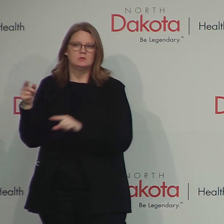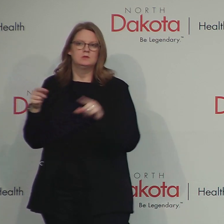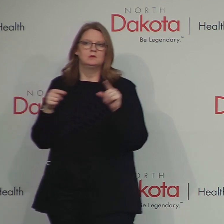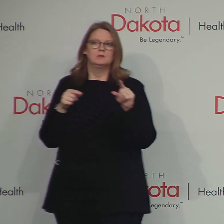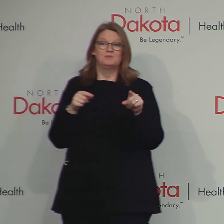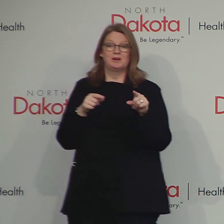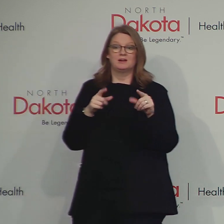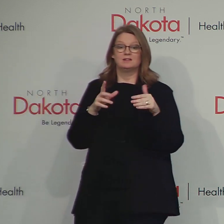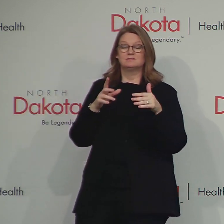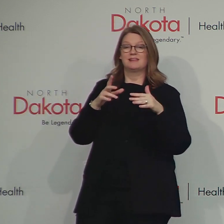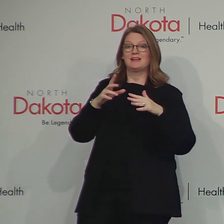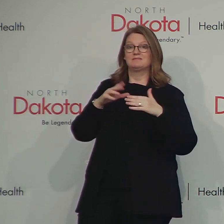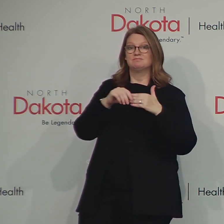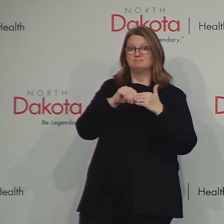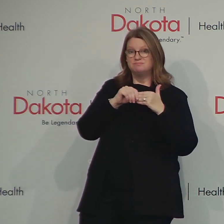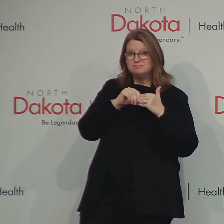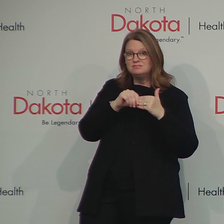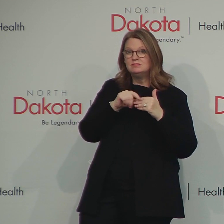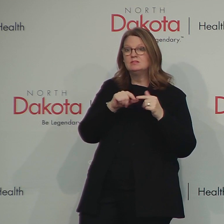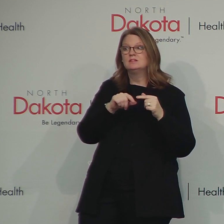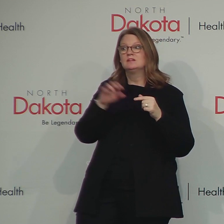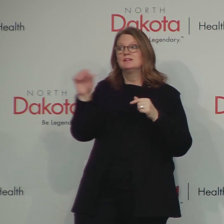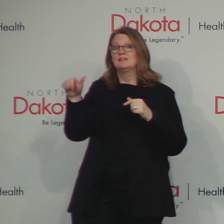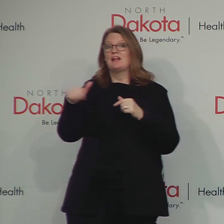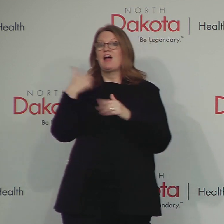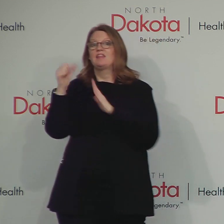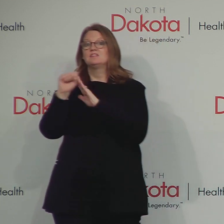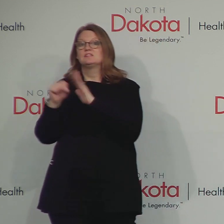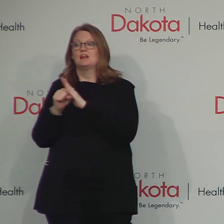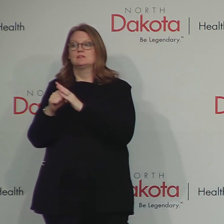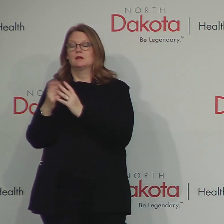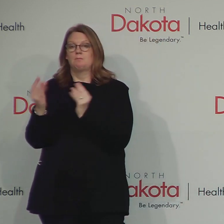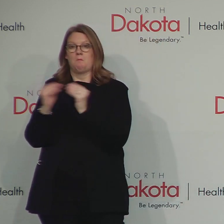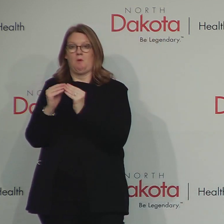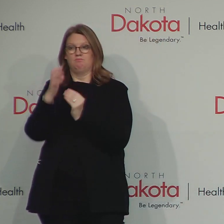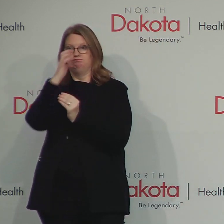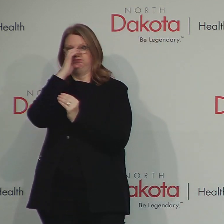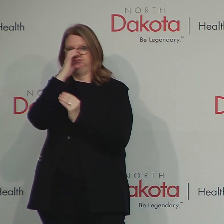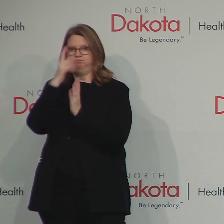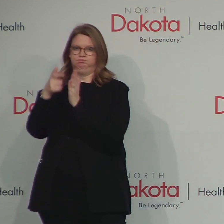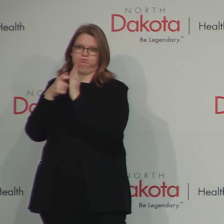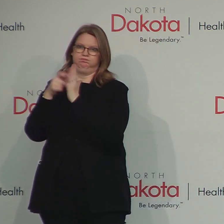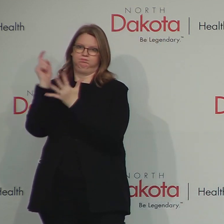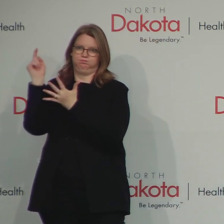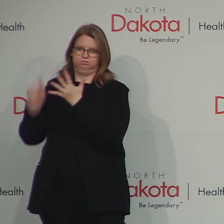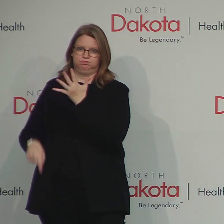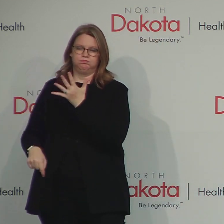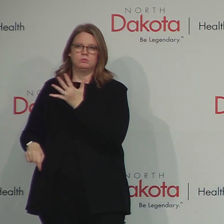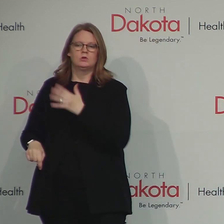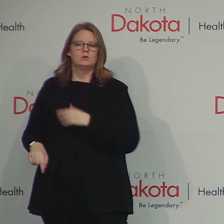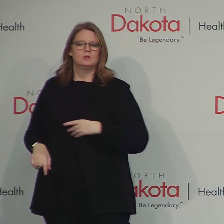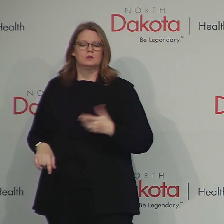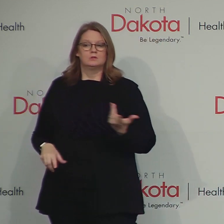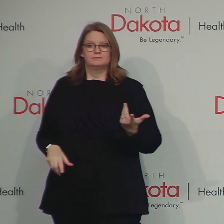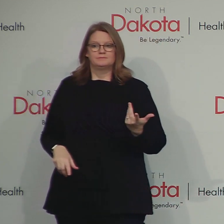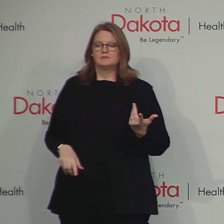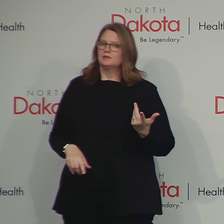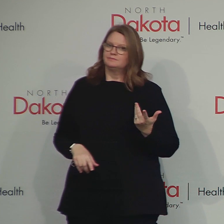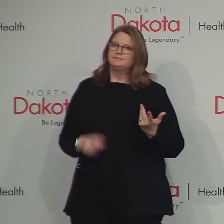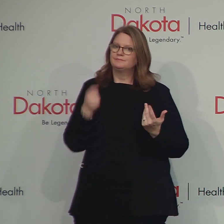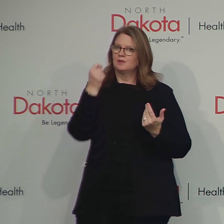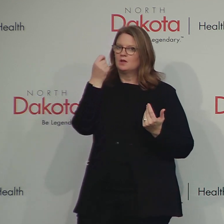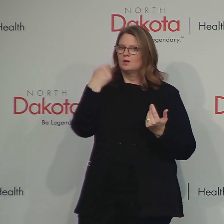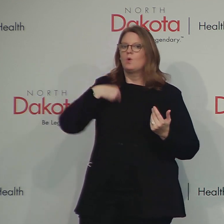when everybody else is going the other way. But I think we know that there is fatigue that sets